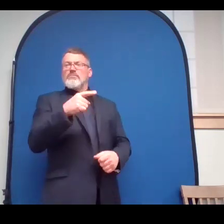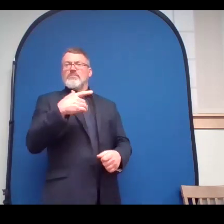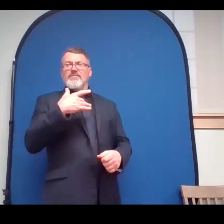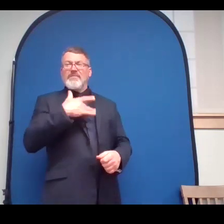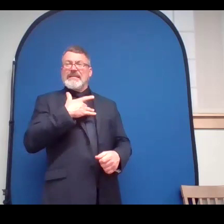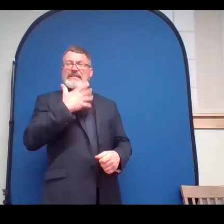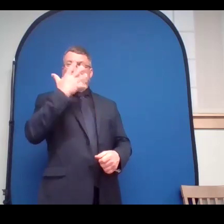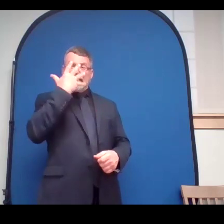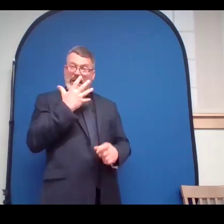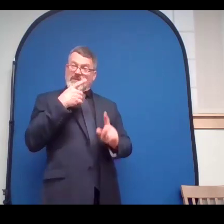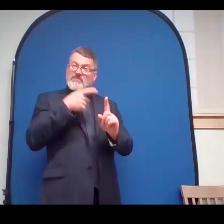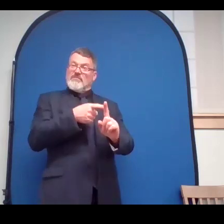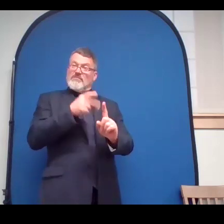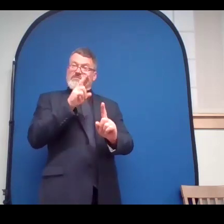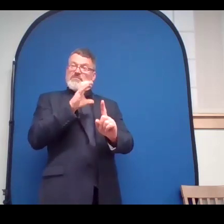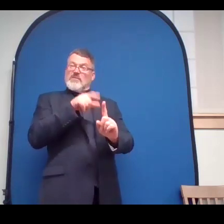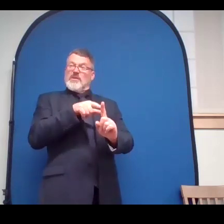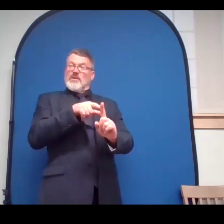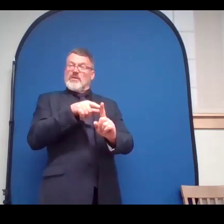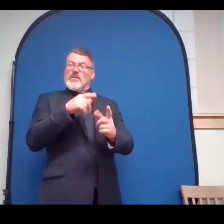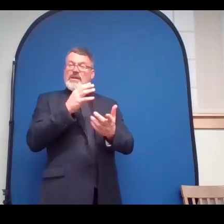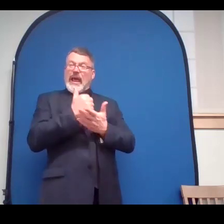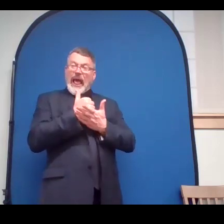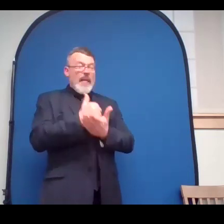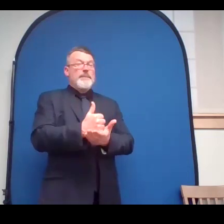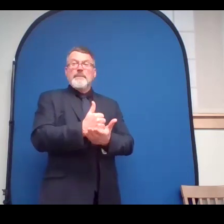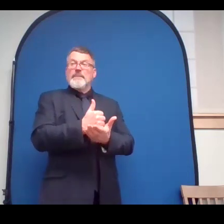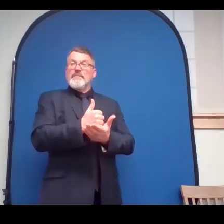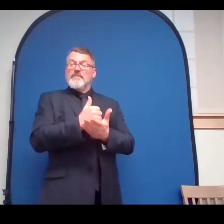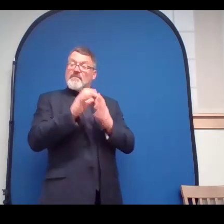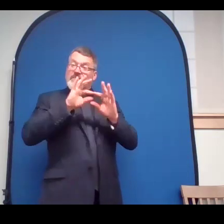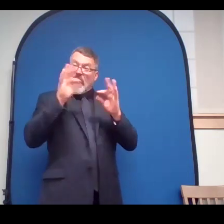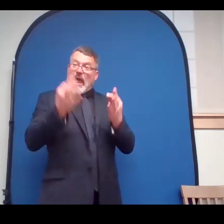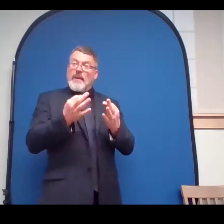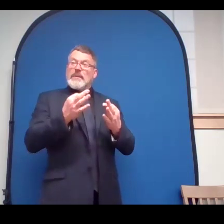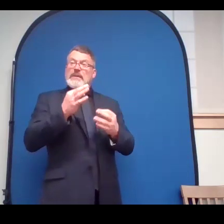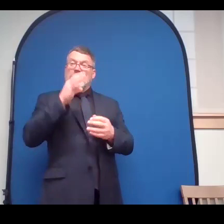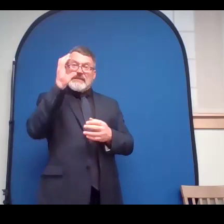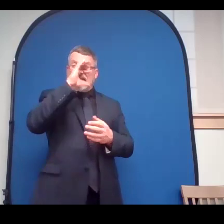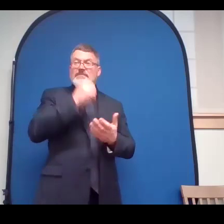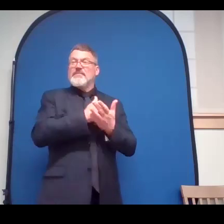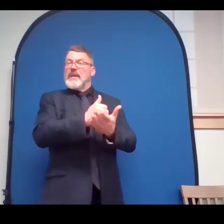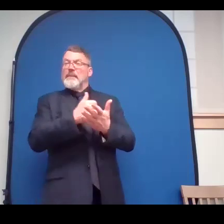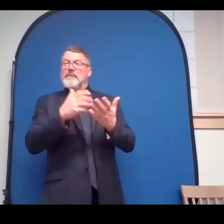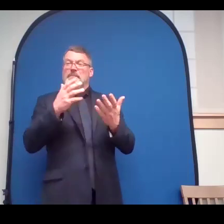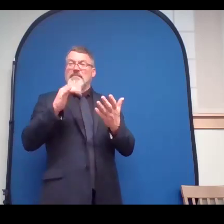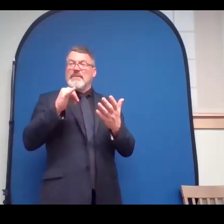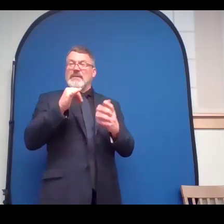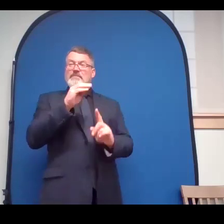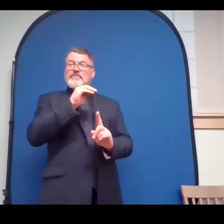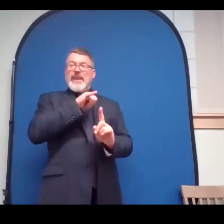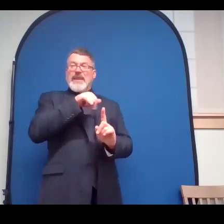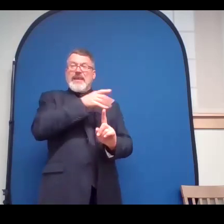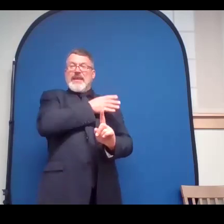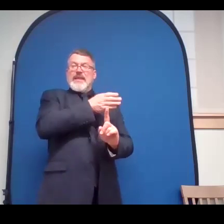Card that the help his family had started seeking back in May from the